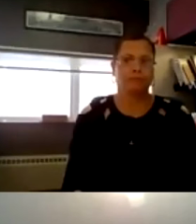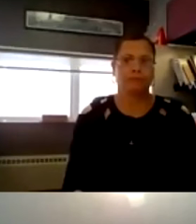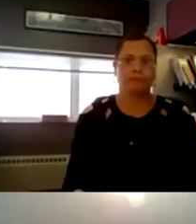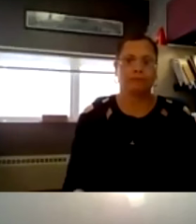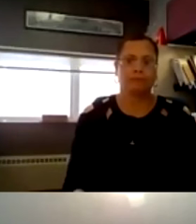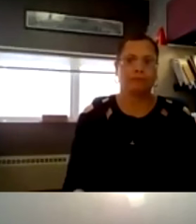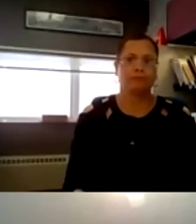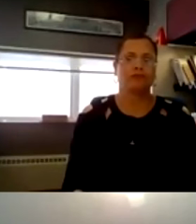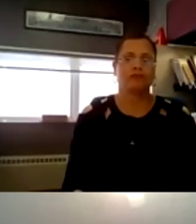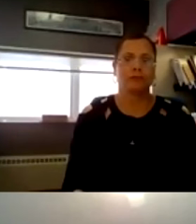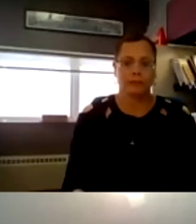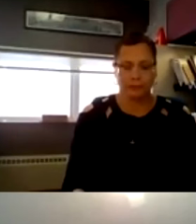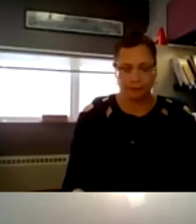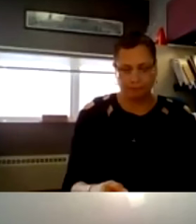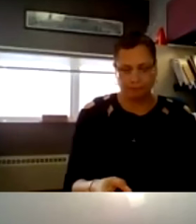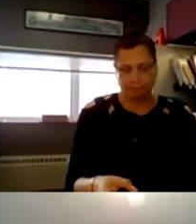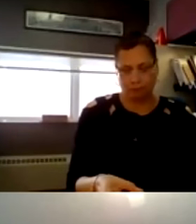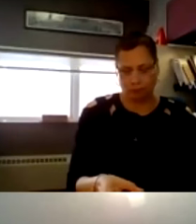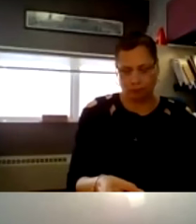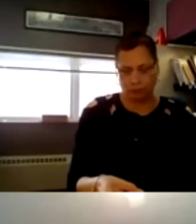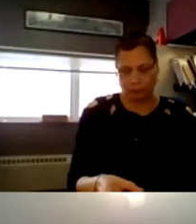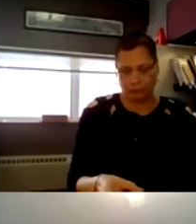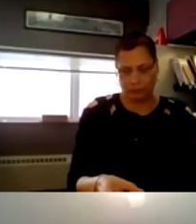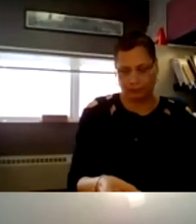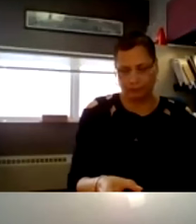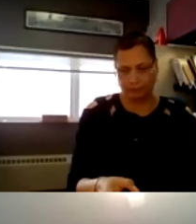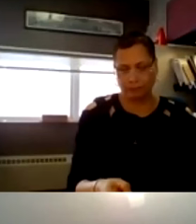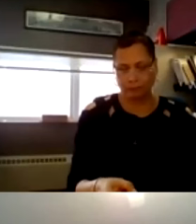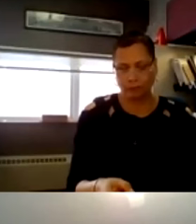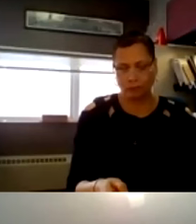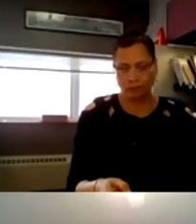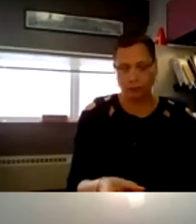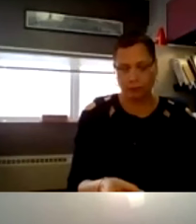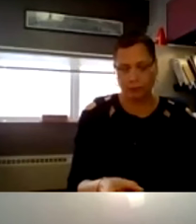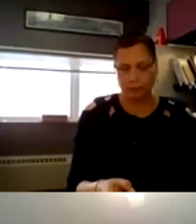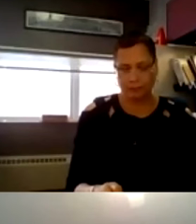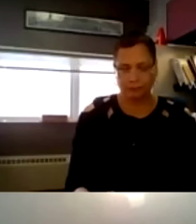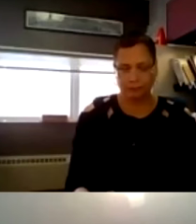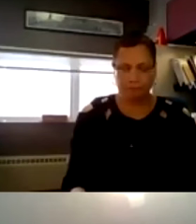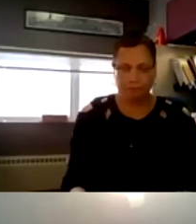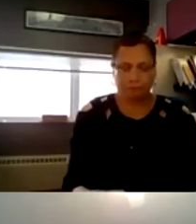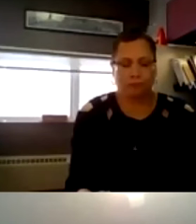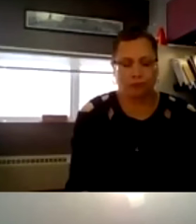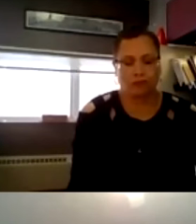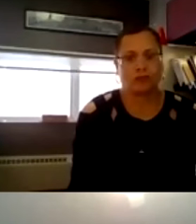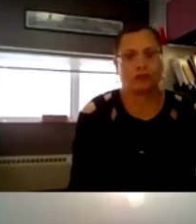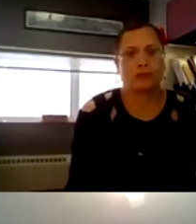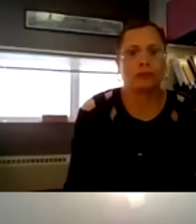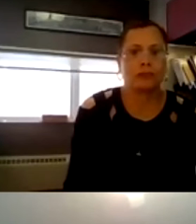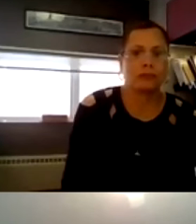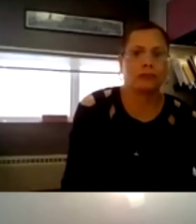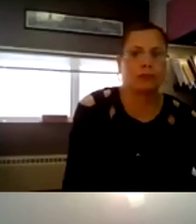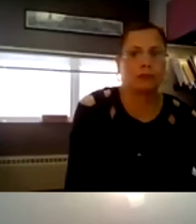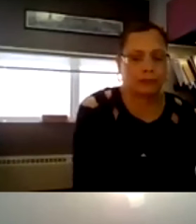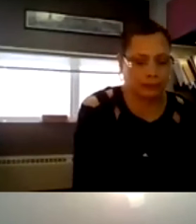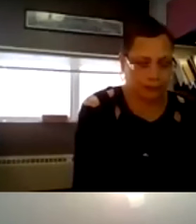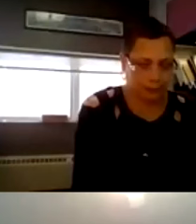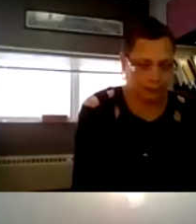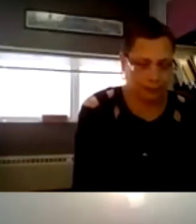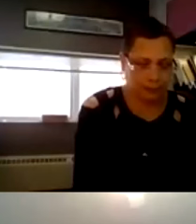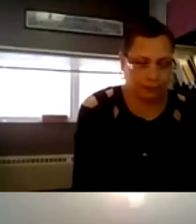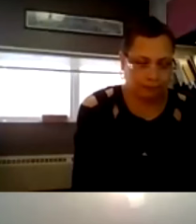one of his sermons reminds us of that. The next will be a piece that Franklin put